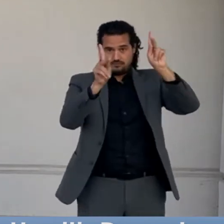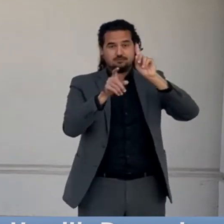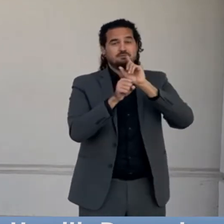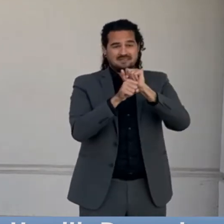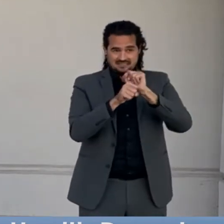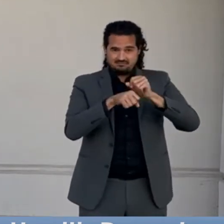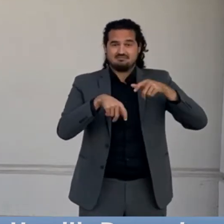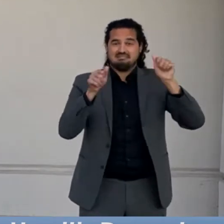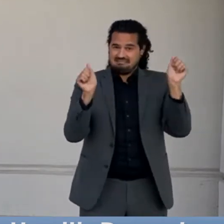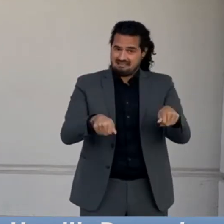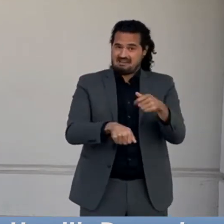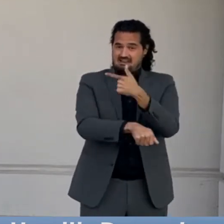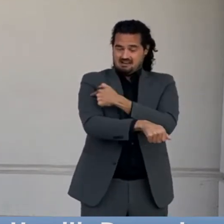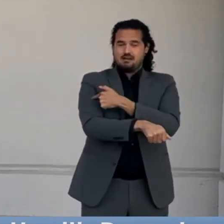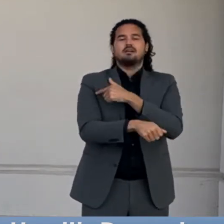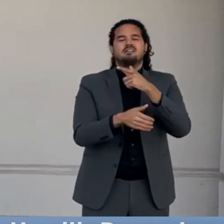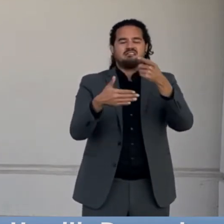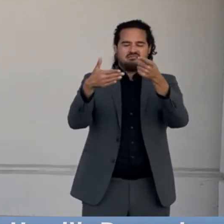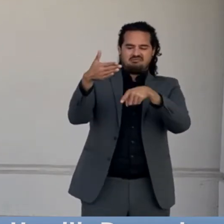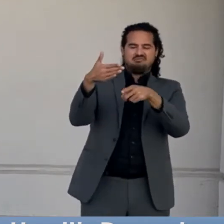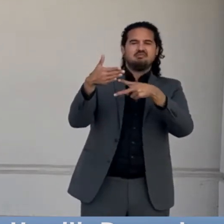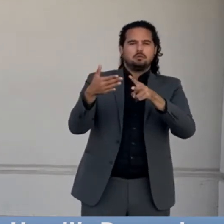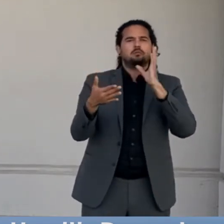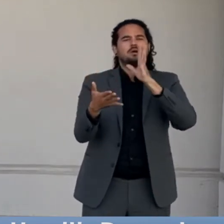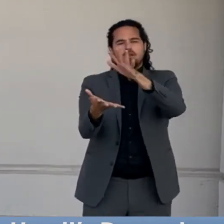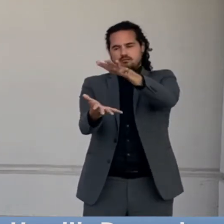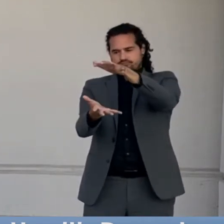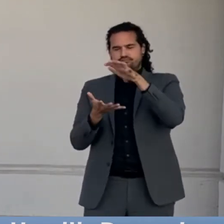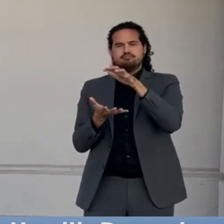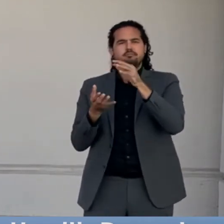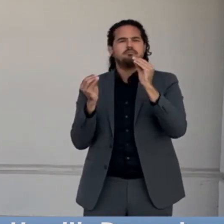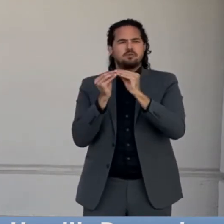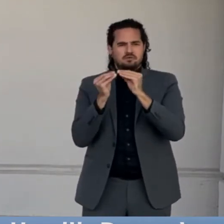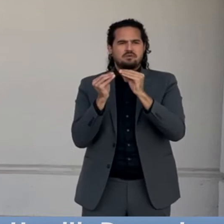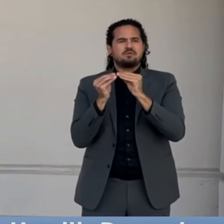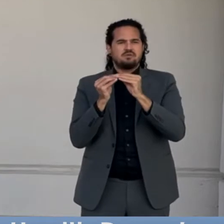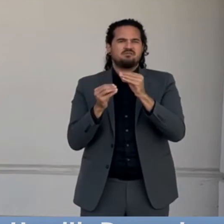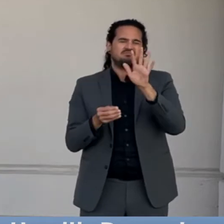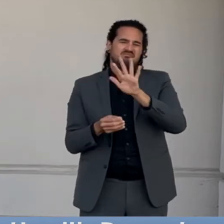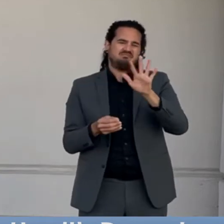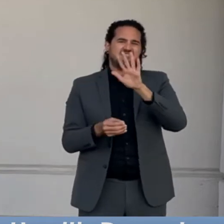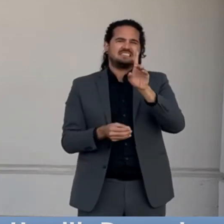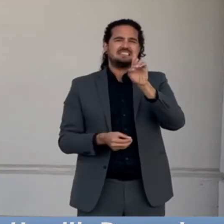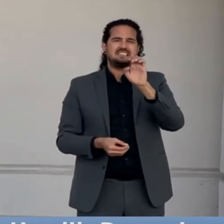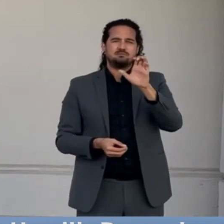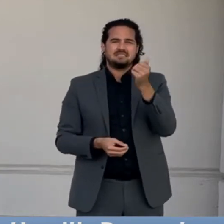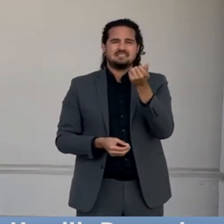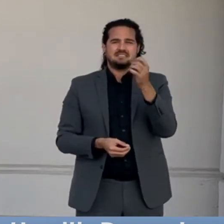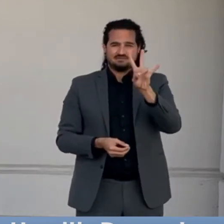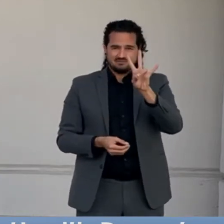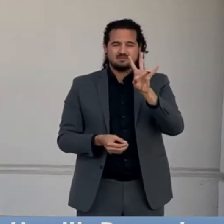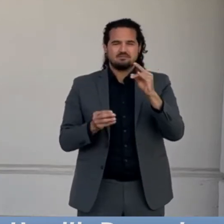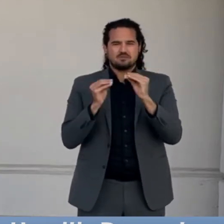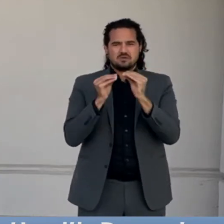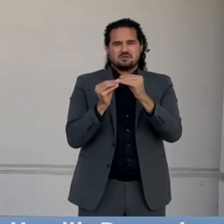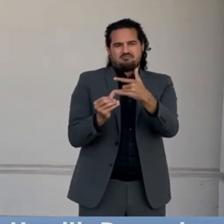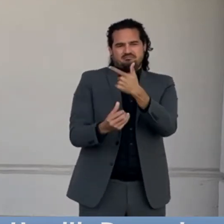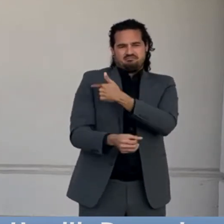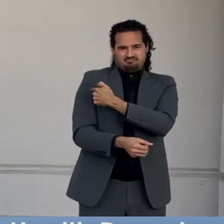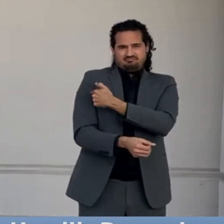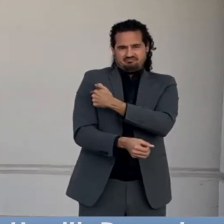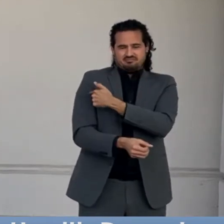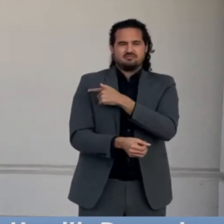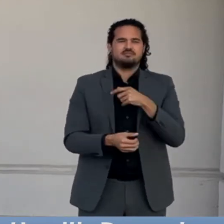authorization process, and that will be next week on the 17th with the FDA. We have been working closely through this process